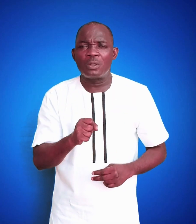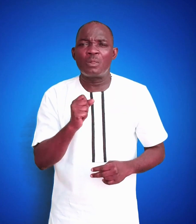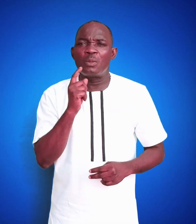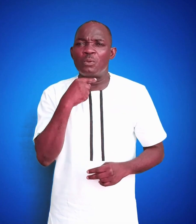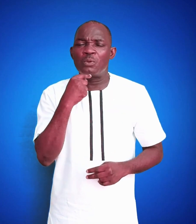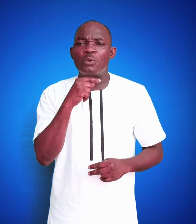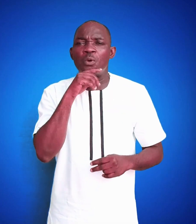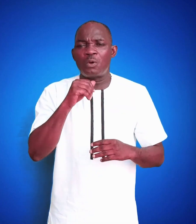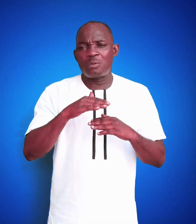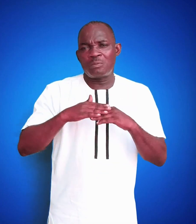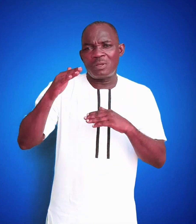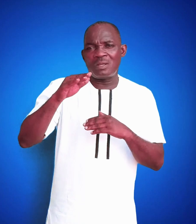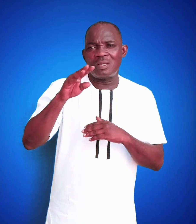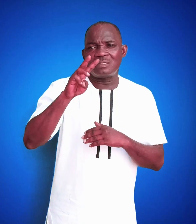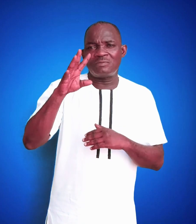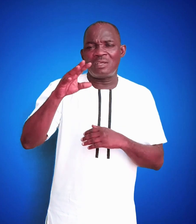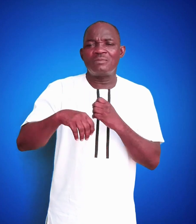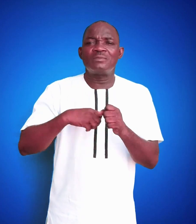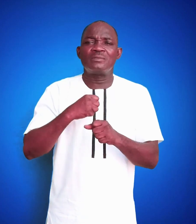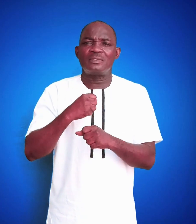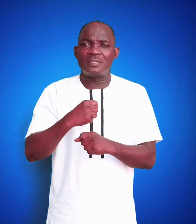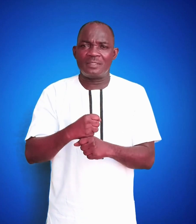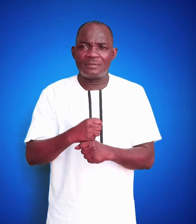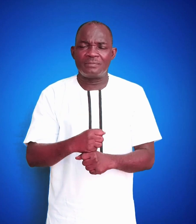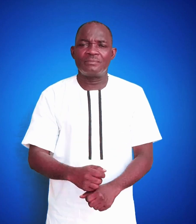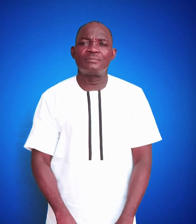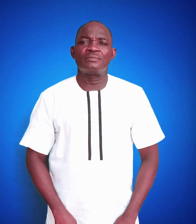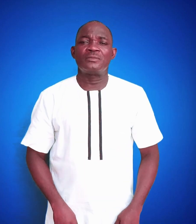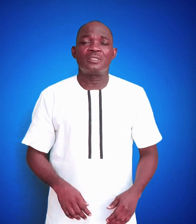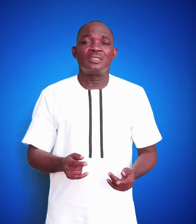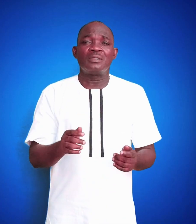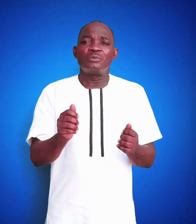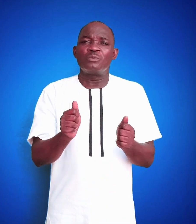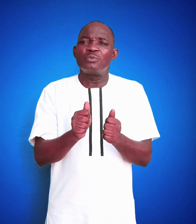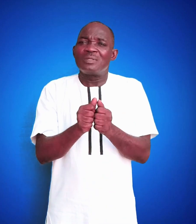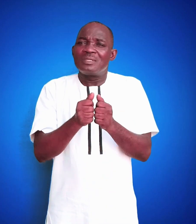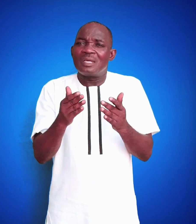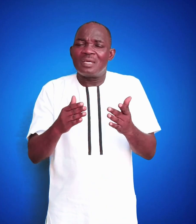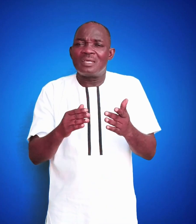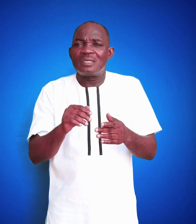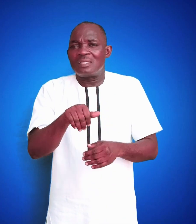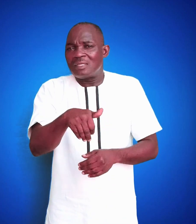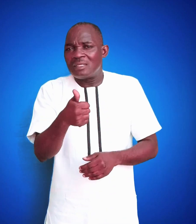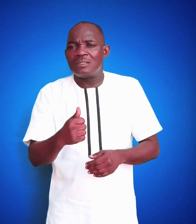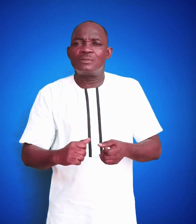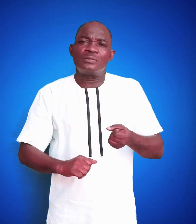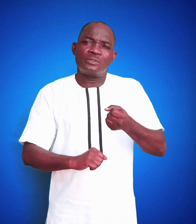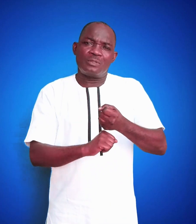are 65 years and above and without support.